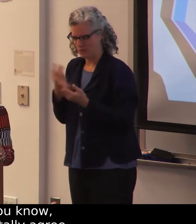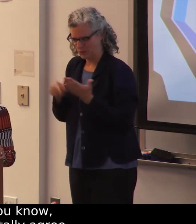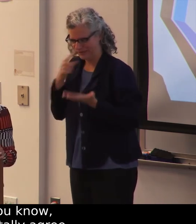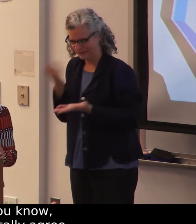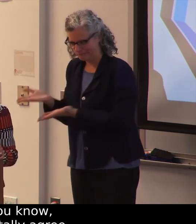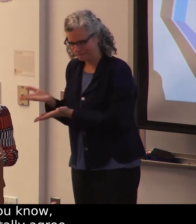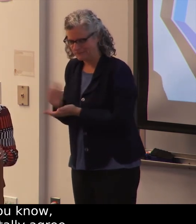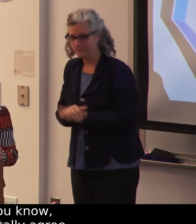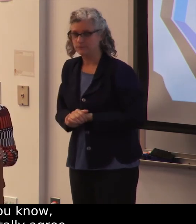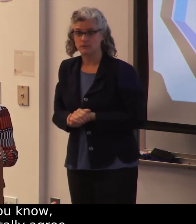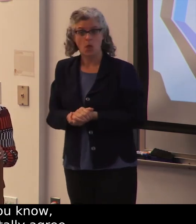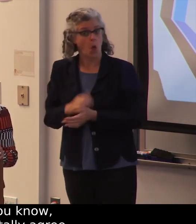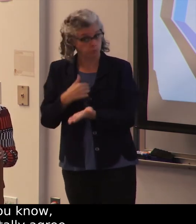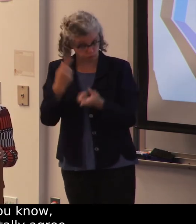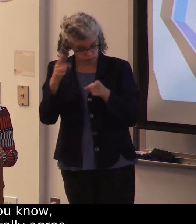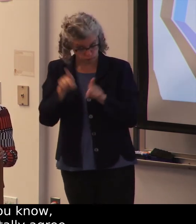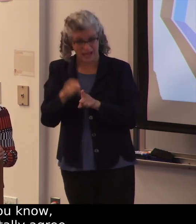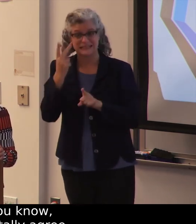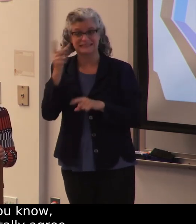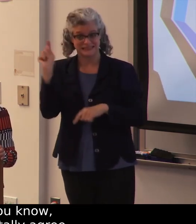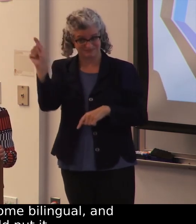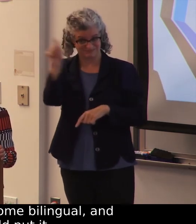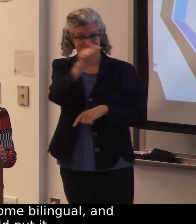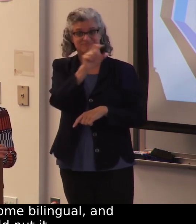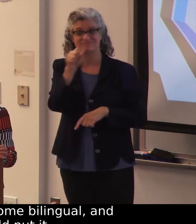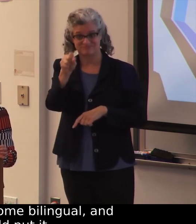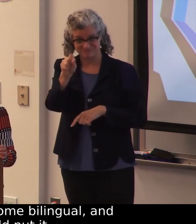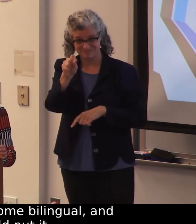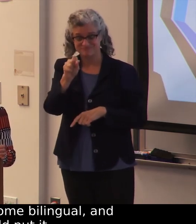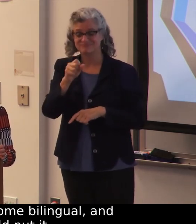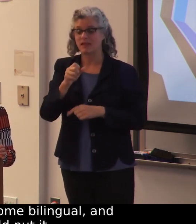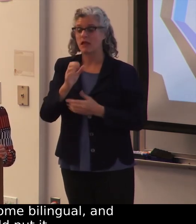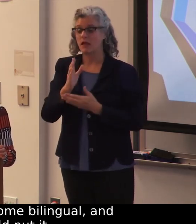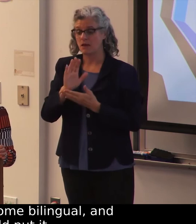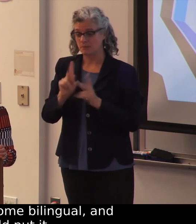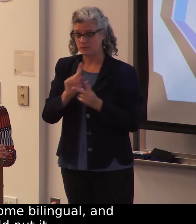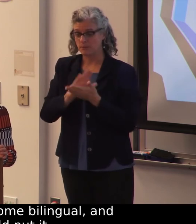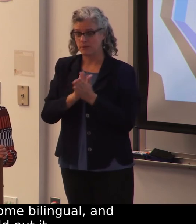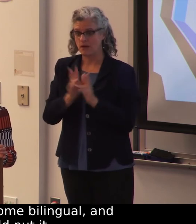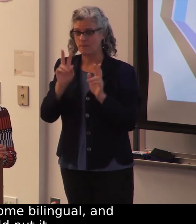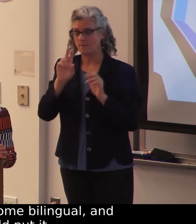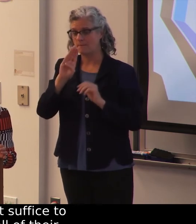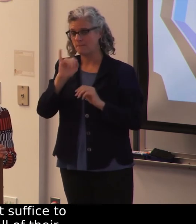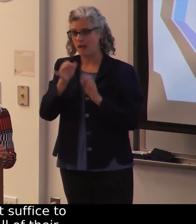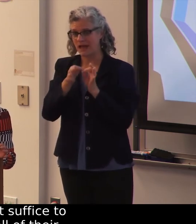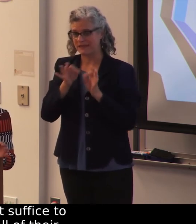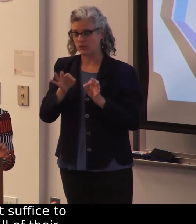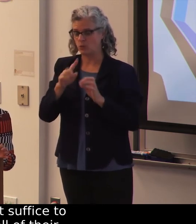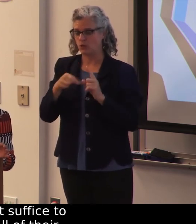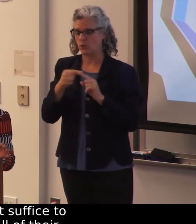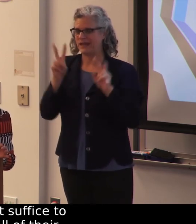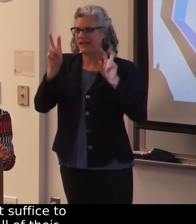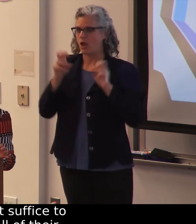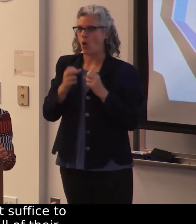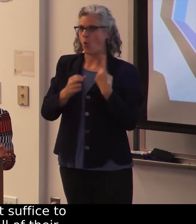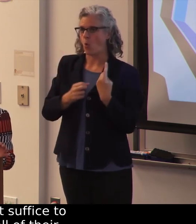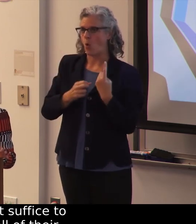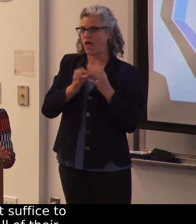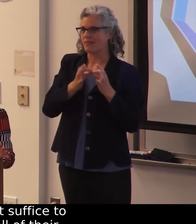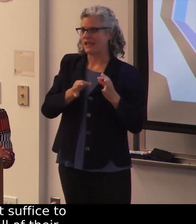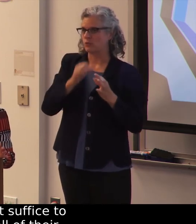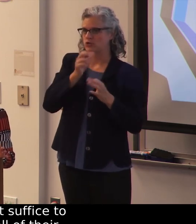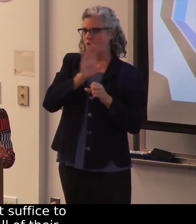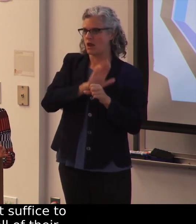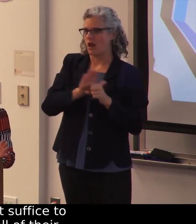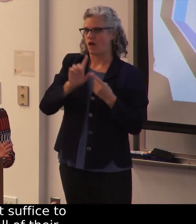I totally agree with you that individuals become bilingual, and I would put it, when one language does not suffice to meet